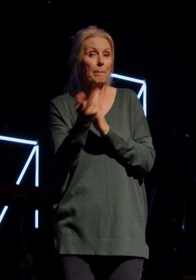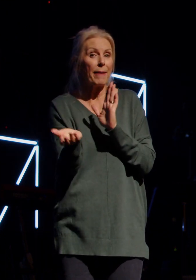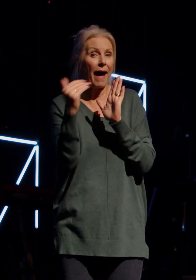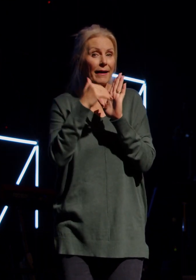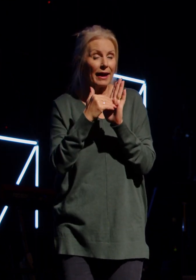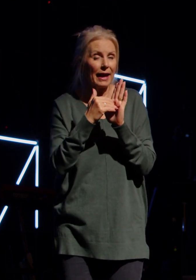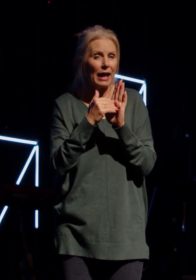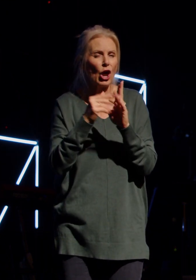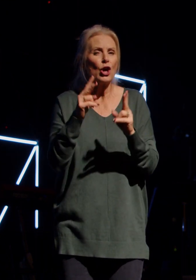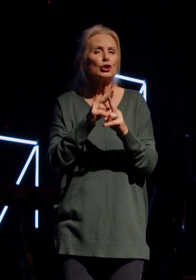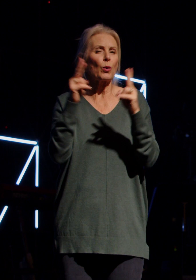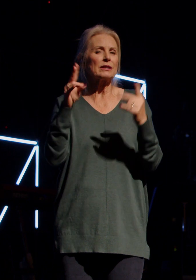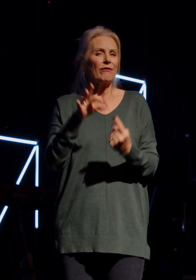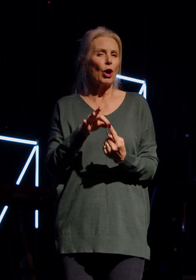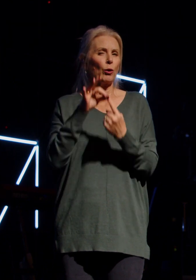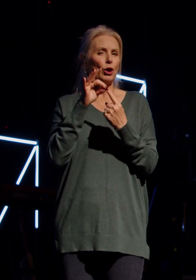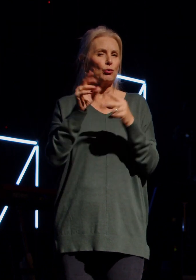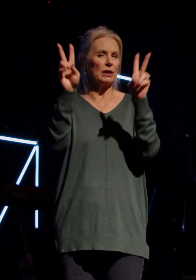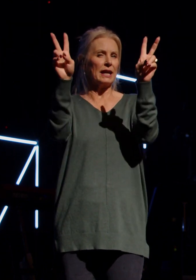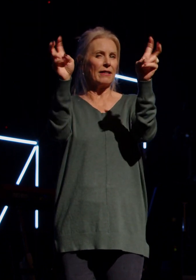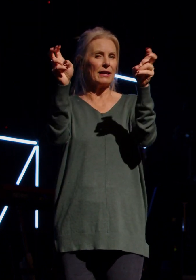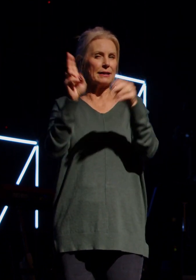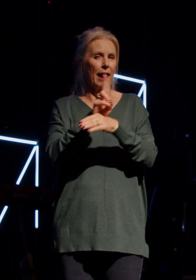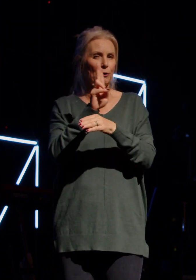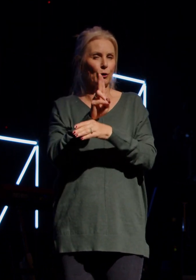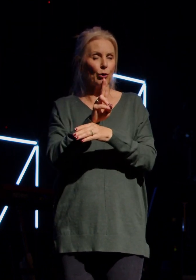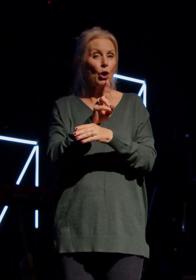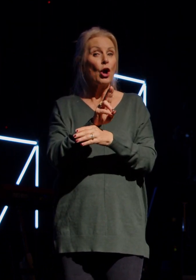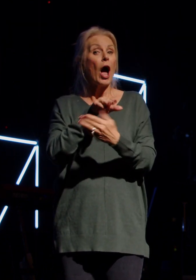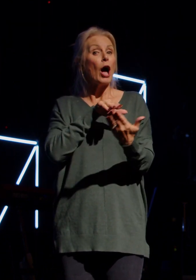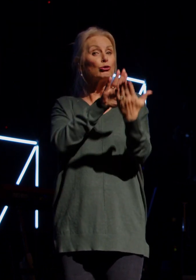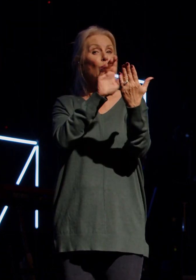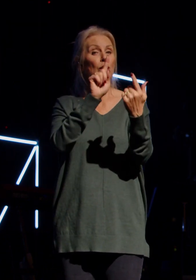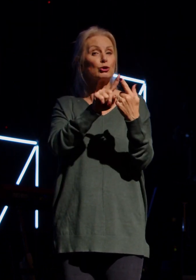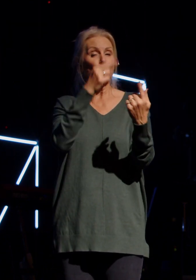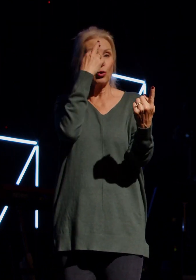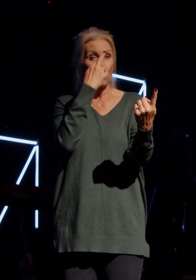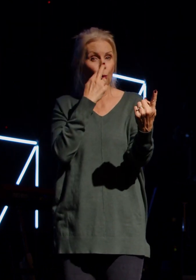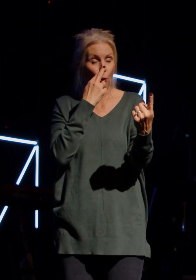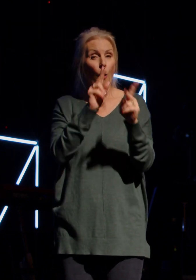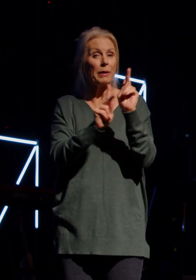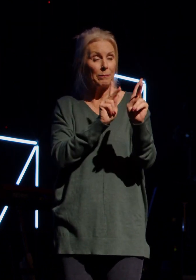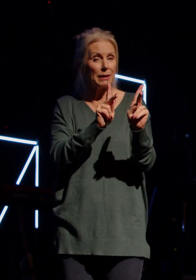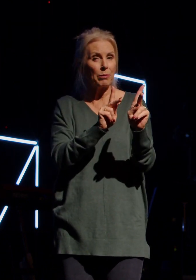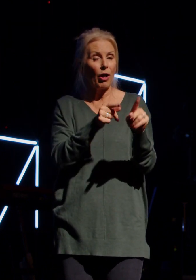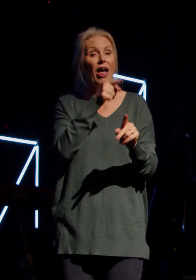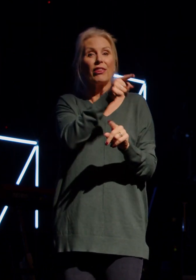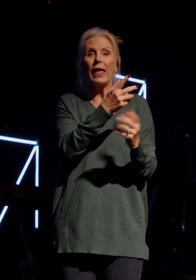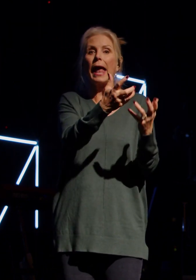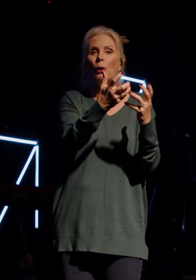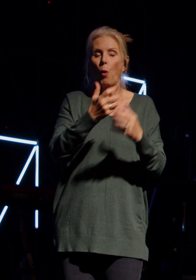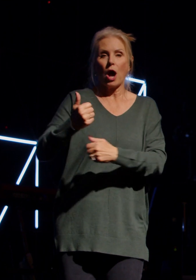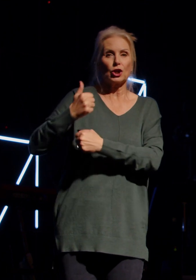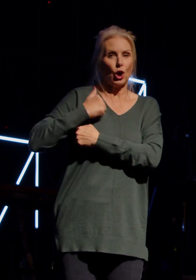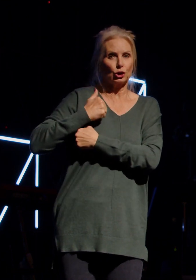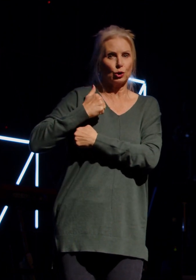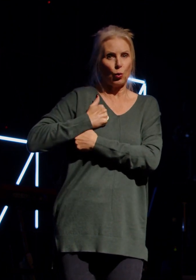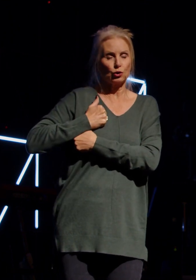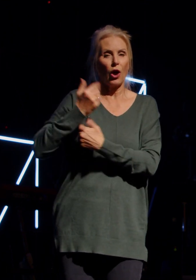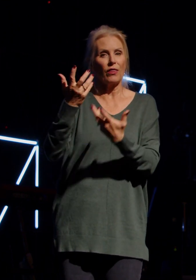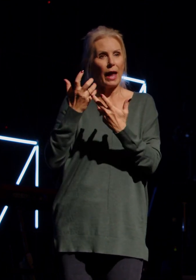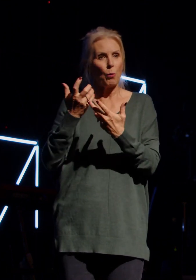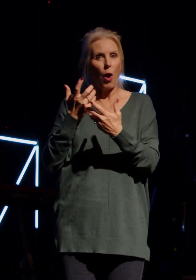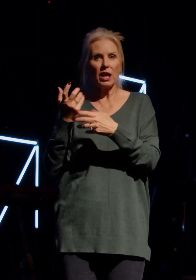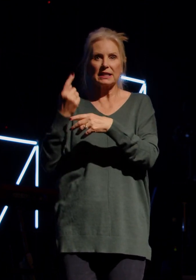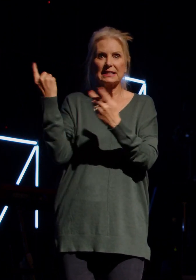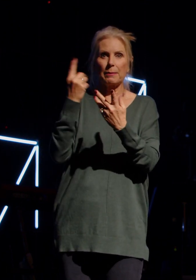very unique, this title written to the Roman people who wanted a soldier, a nationalist to come in and destroy. He